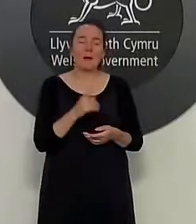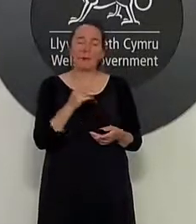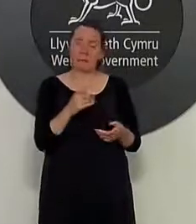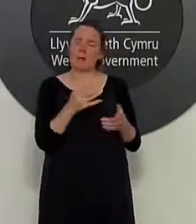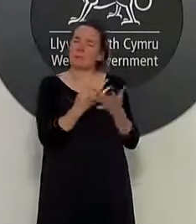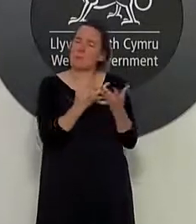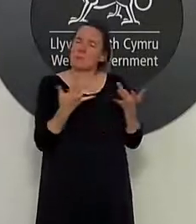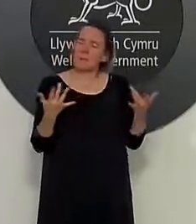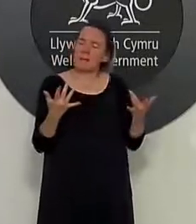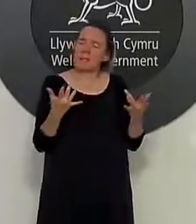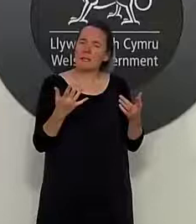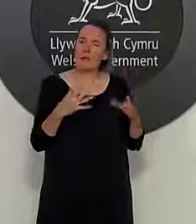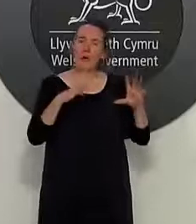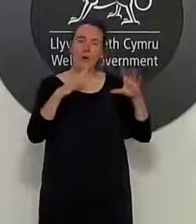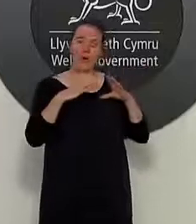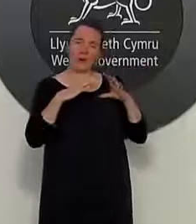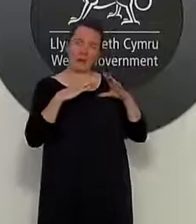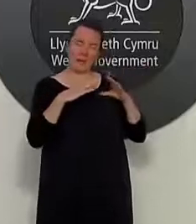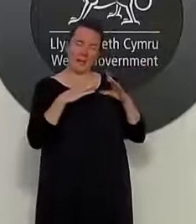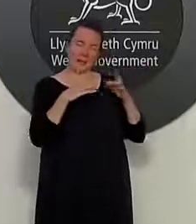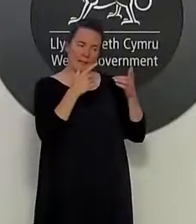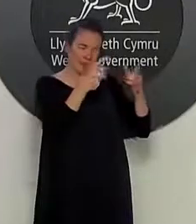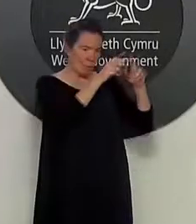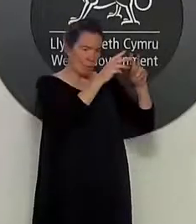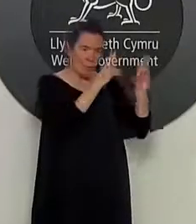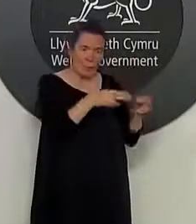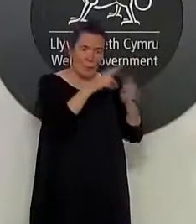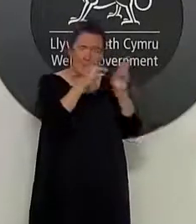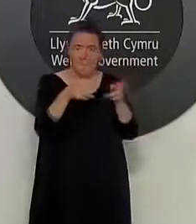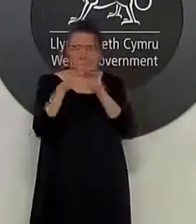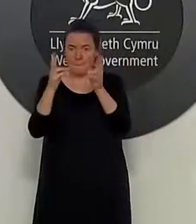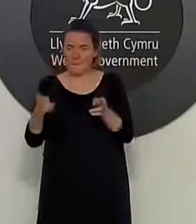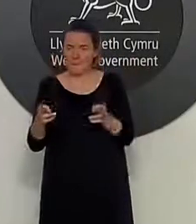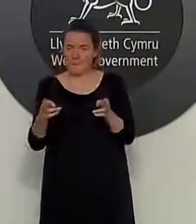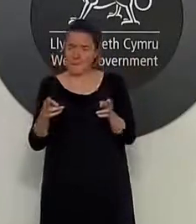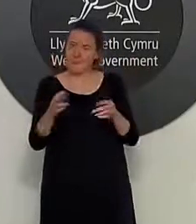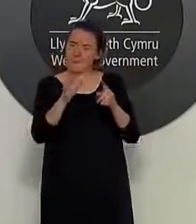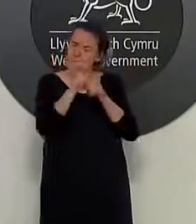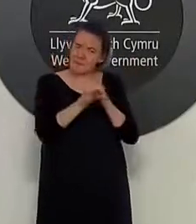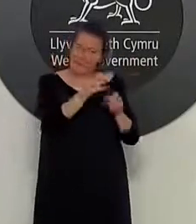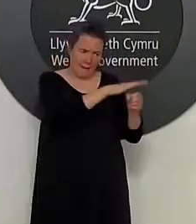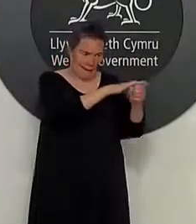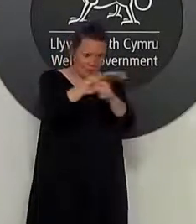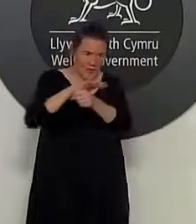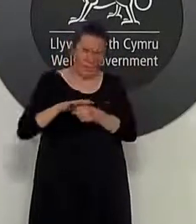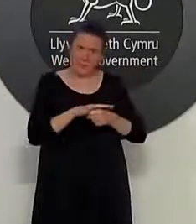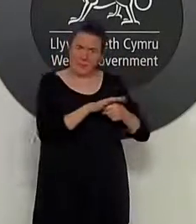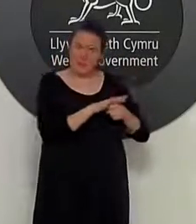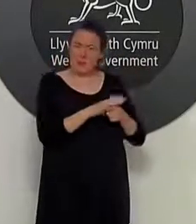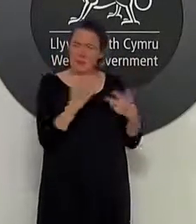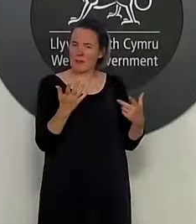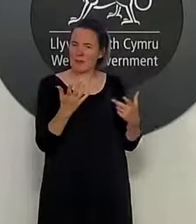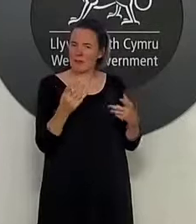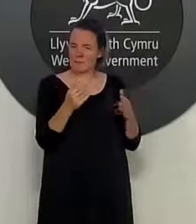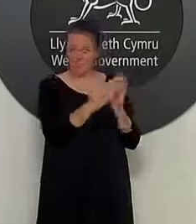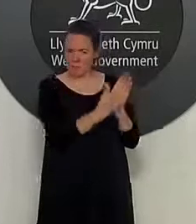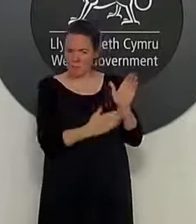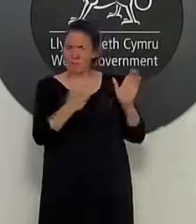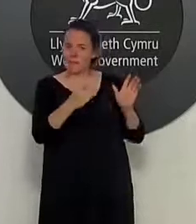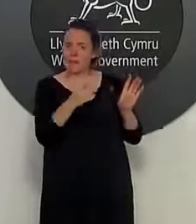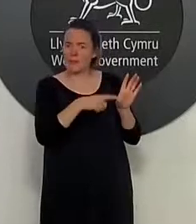in particular areas, particularly when they are empty for much of the year, that does not make for